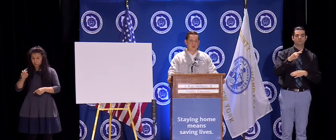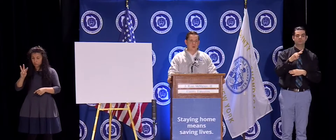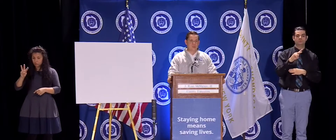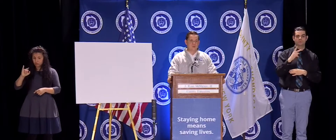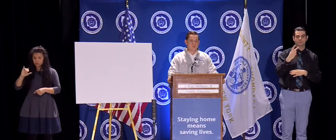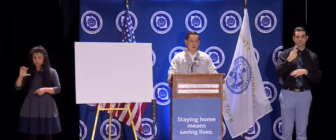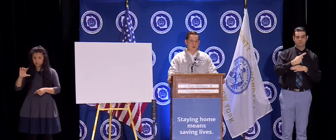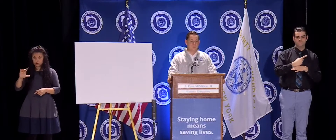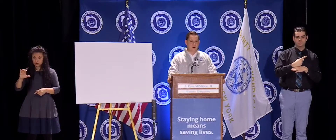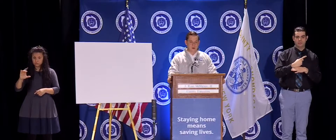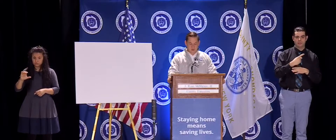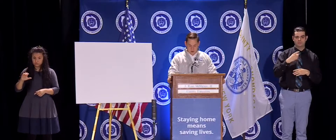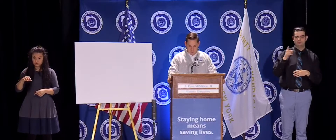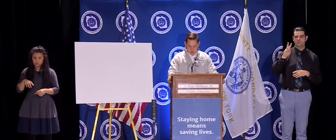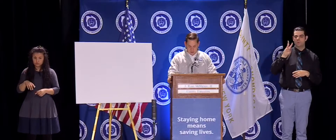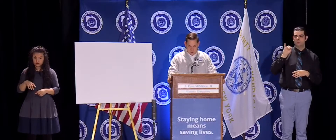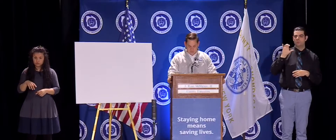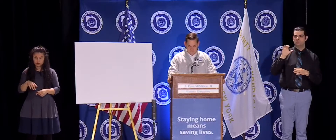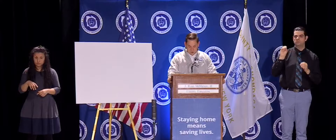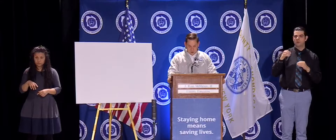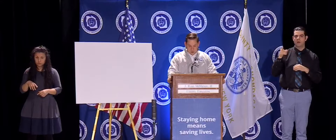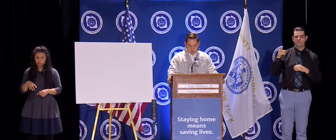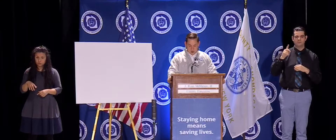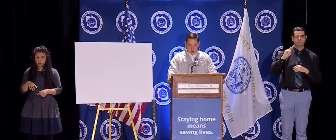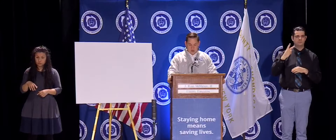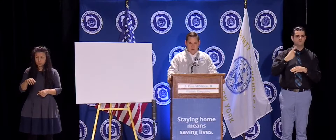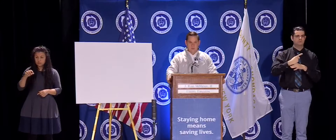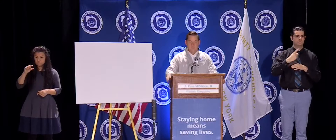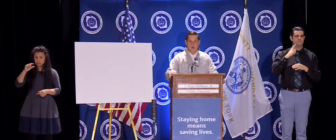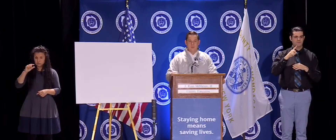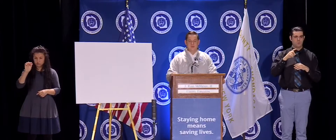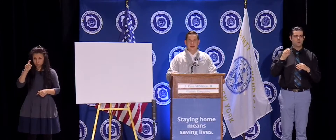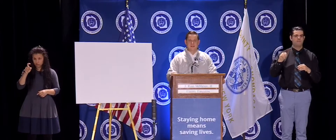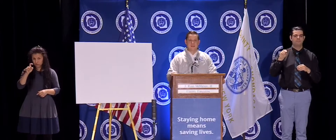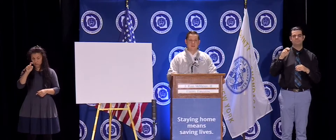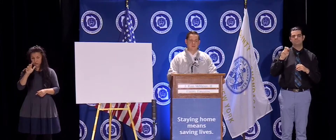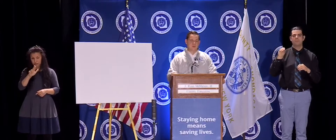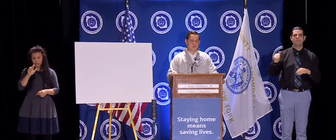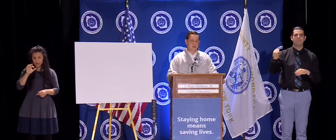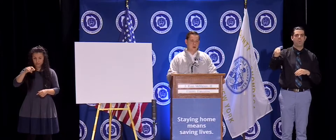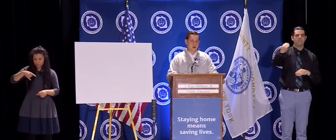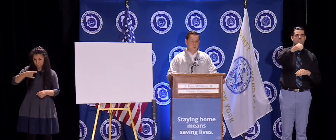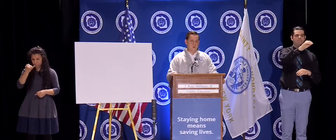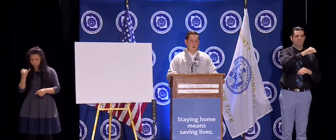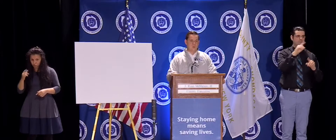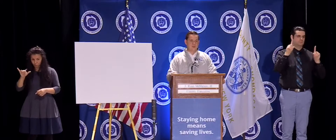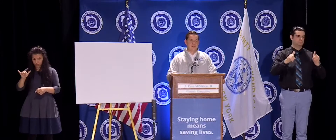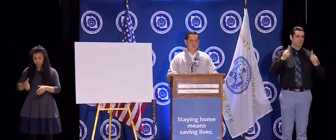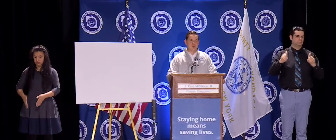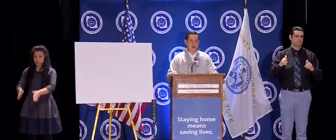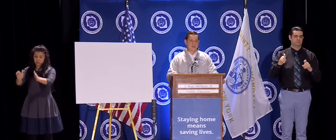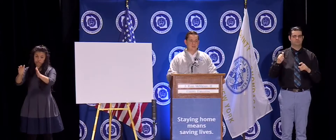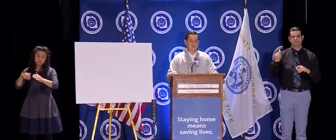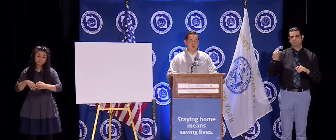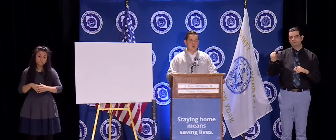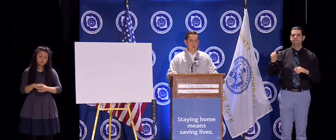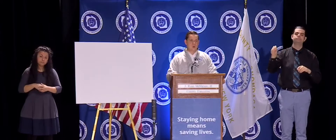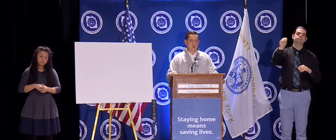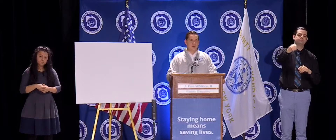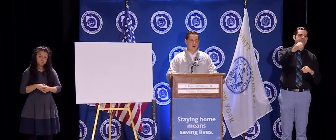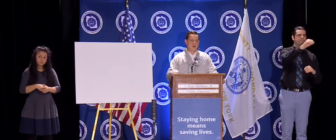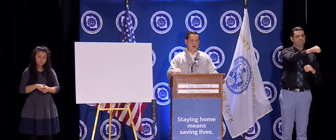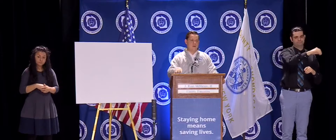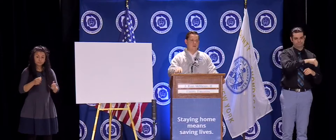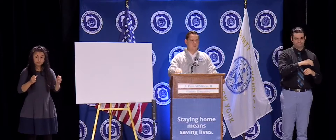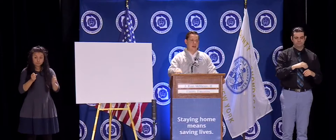office at the old No James Market parking lot. Our mobile testing is going to be done where we see trends